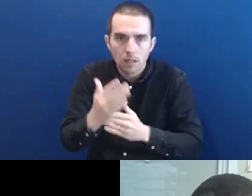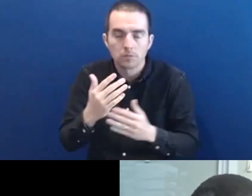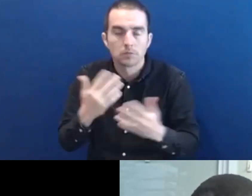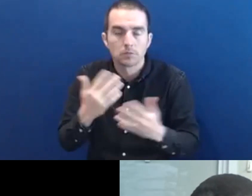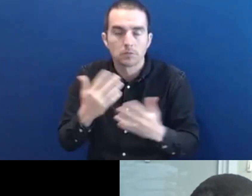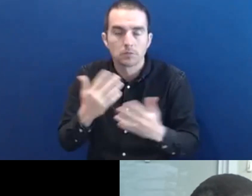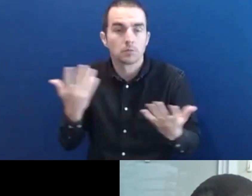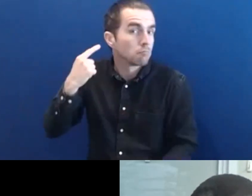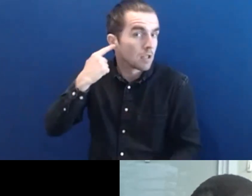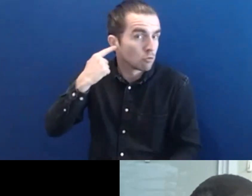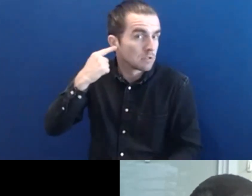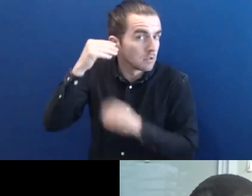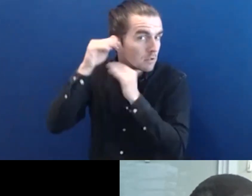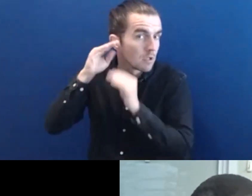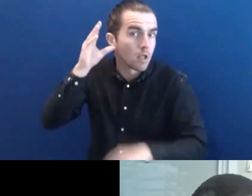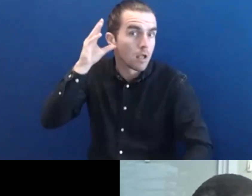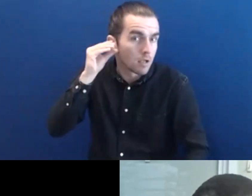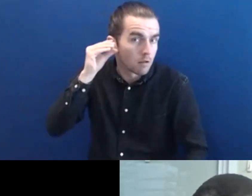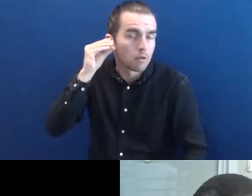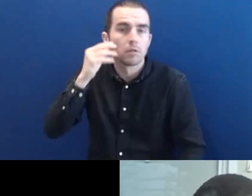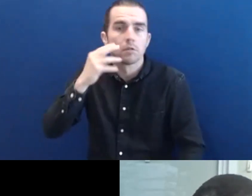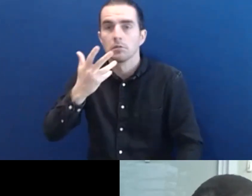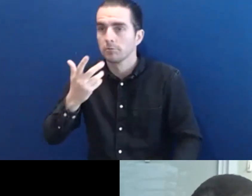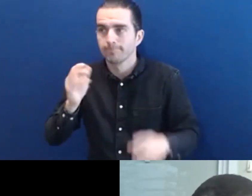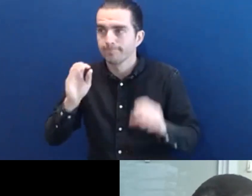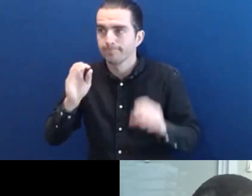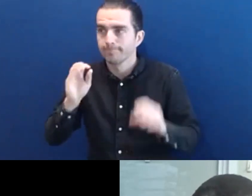interpreters. So most of